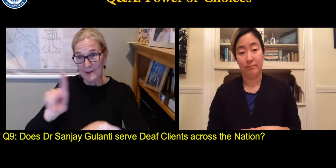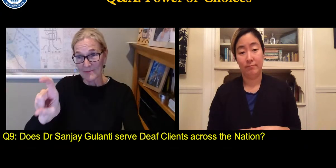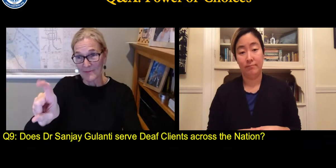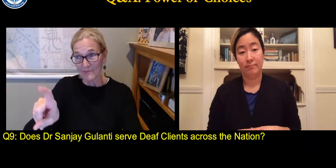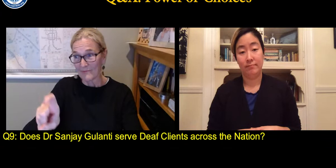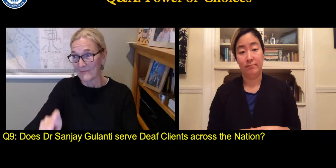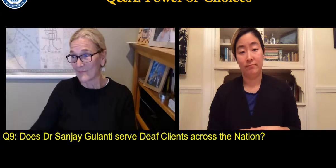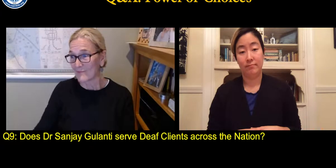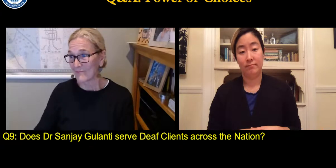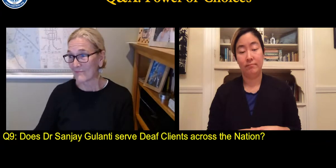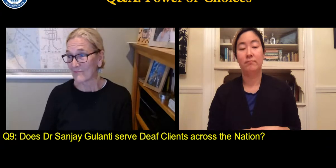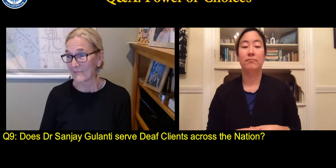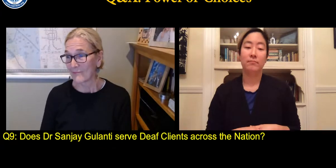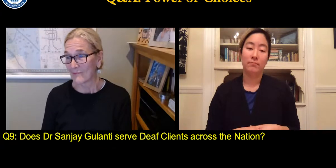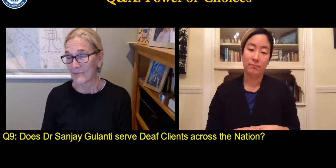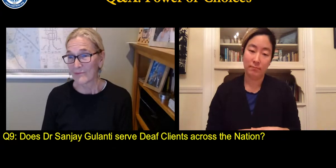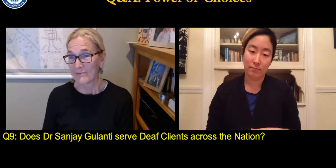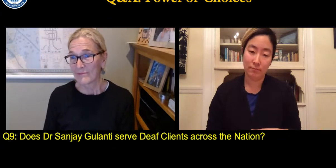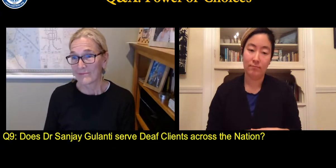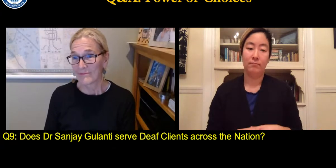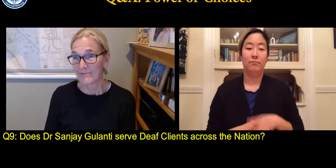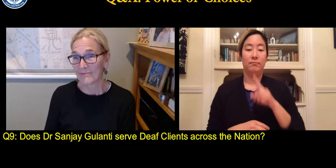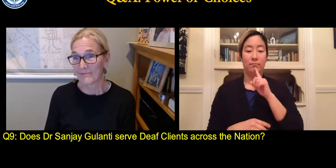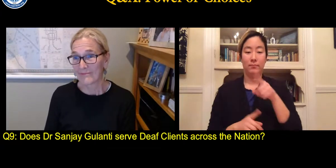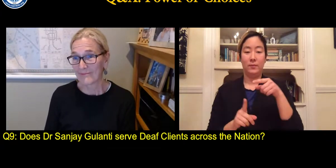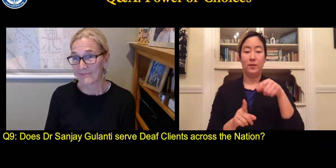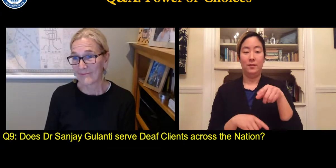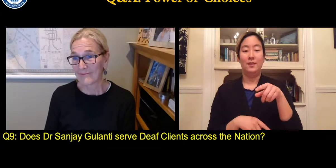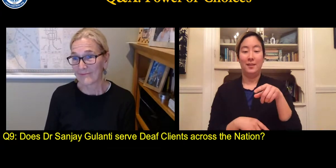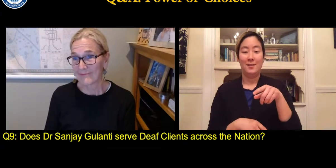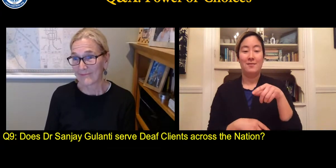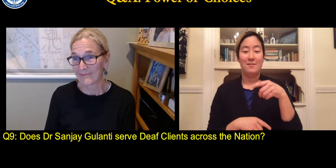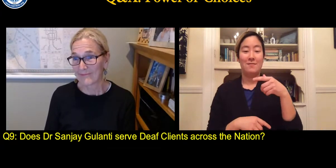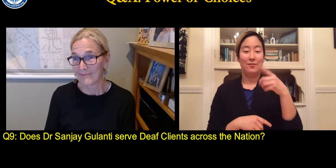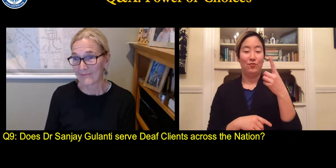Sanjay Gulati serve deaf clients across the nation?